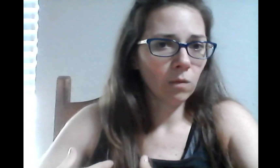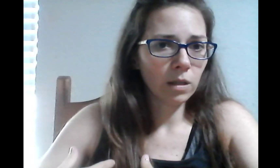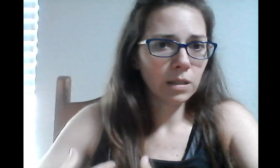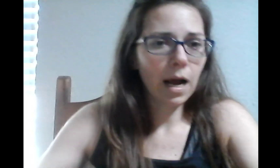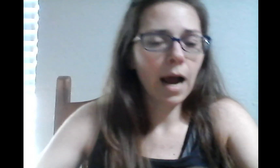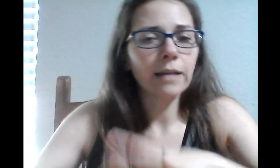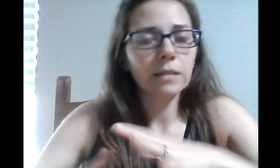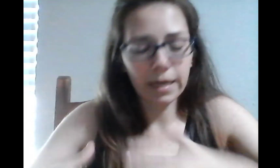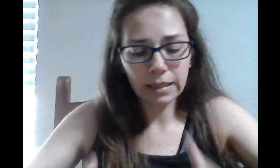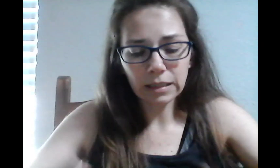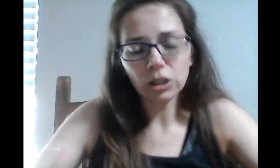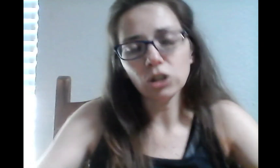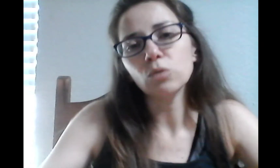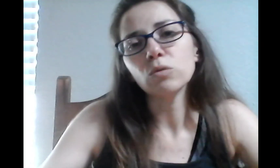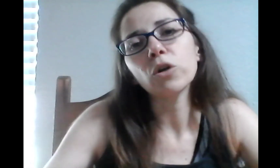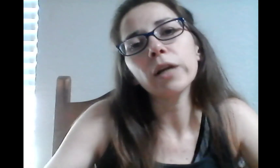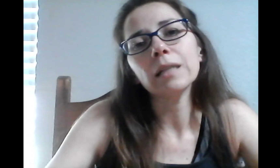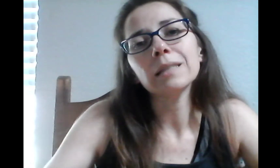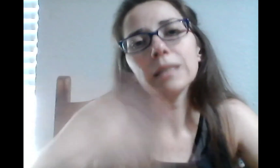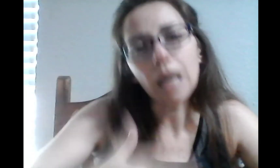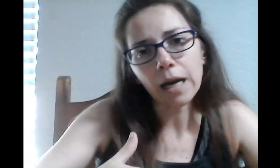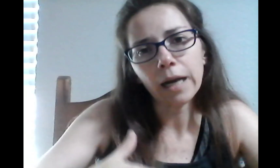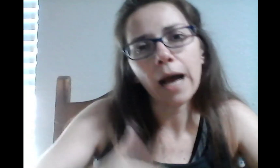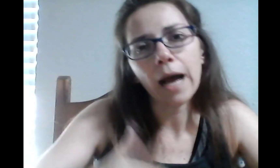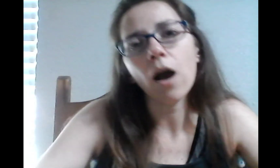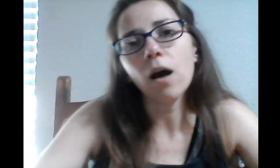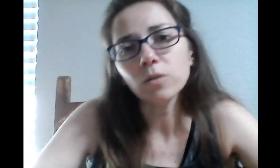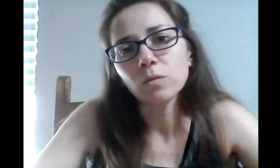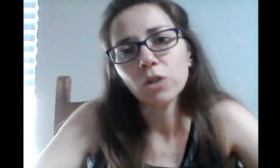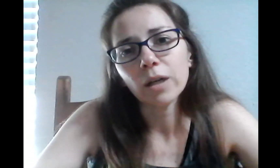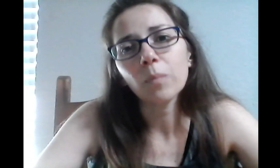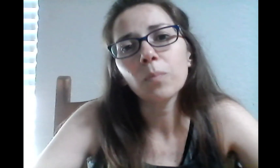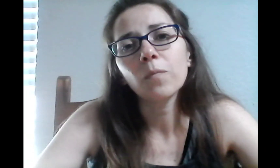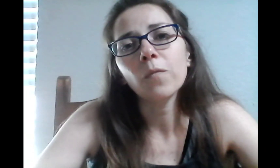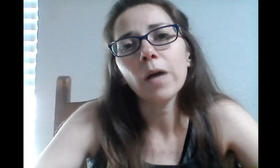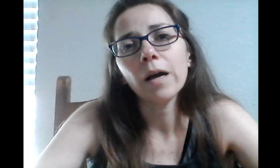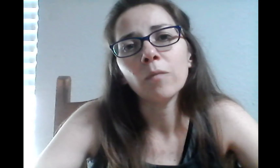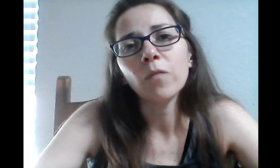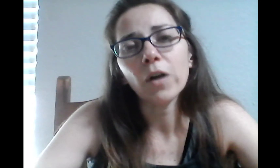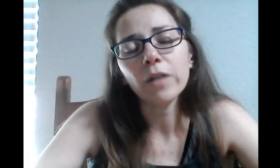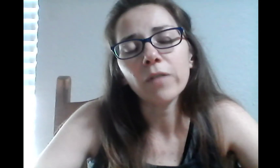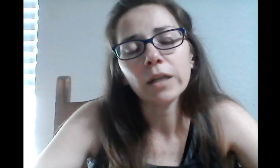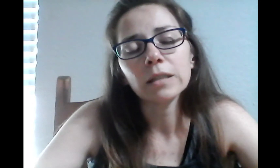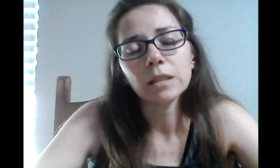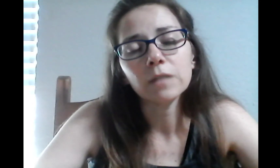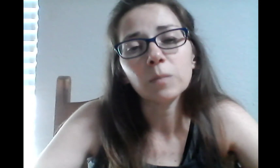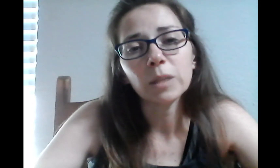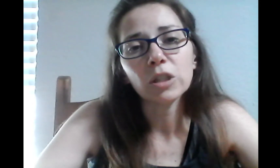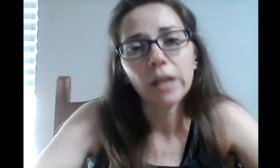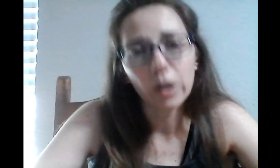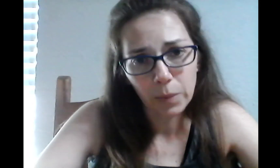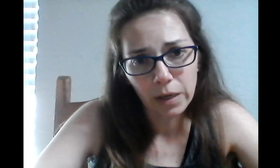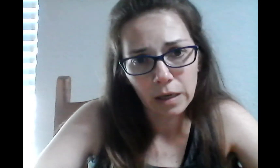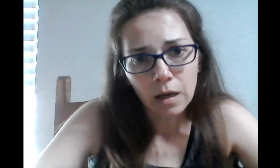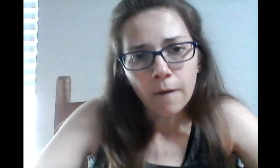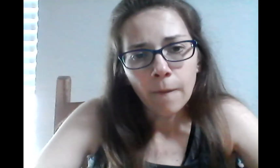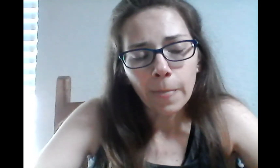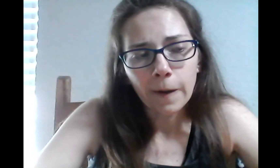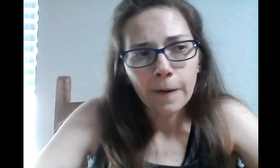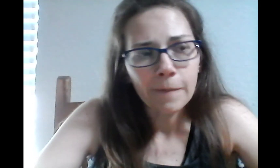worse. In addition to learning sign, I also took very, very intensive speech therapy from